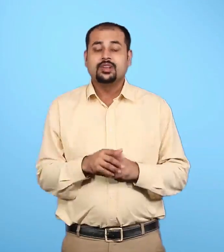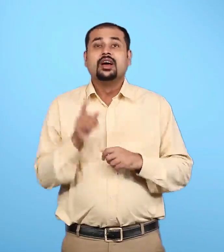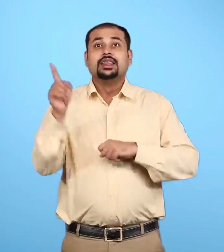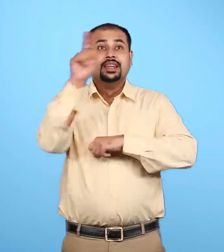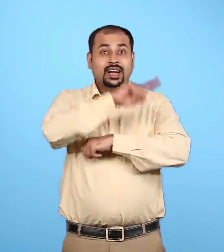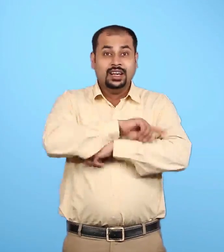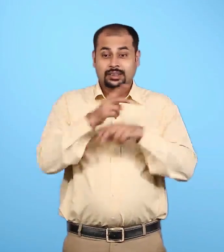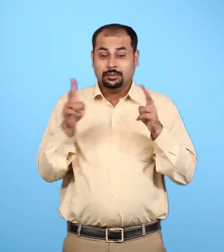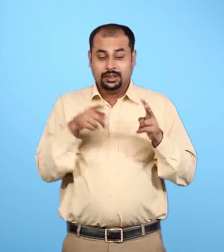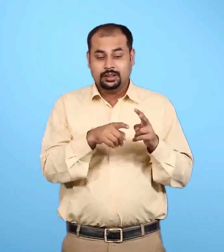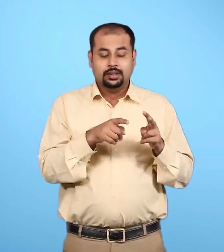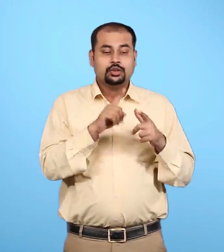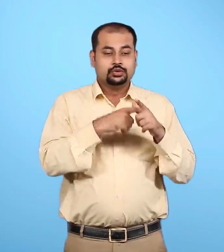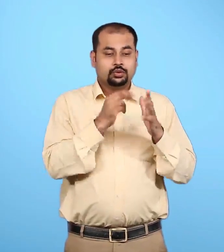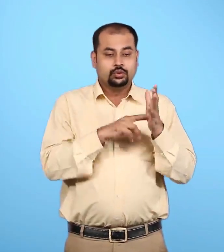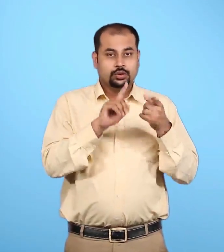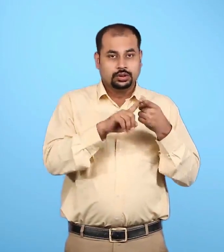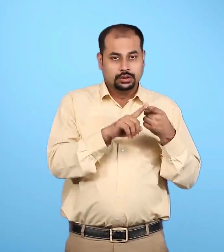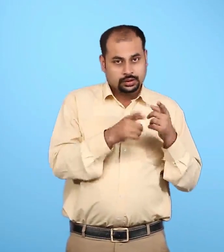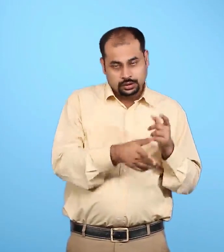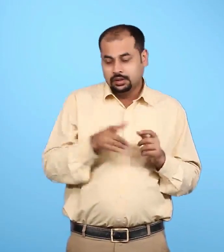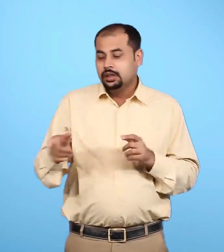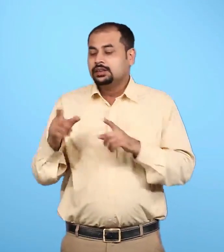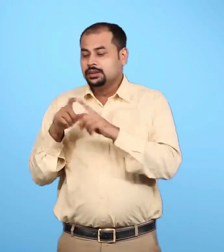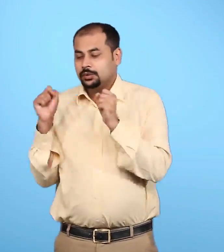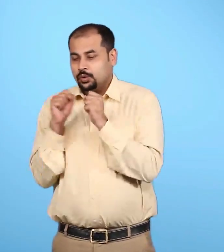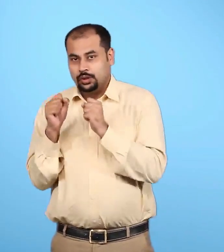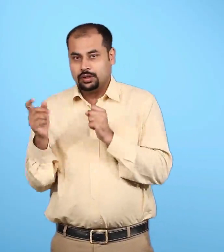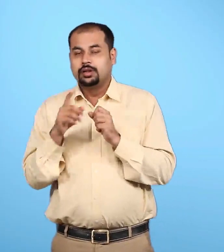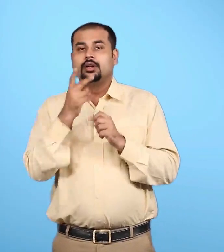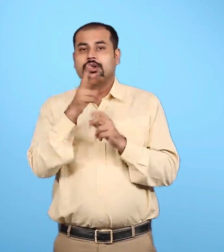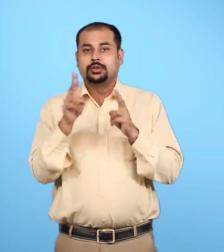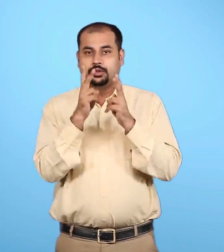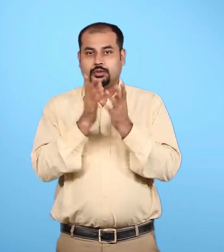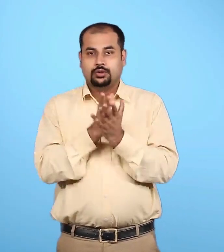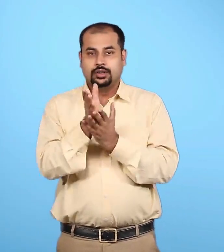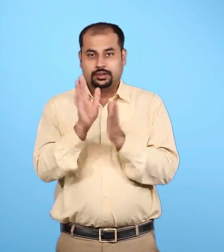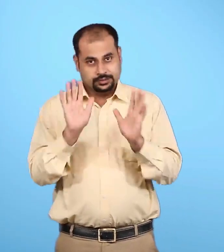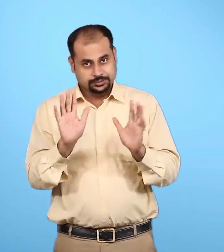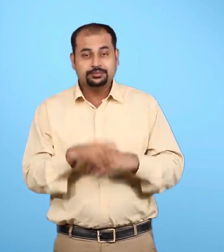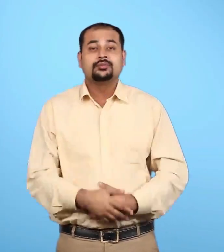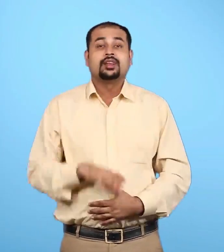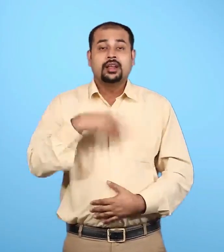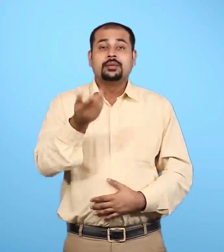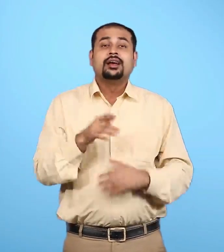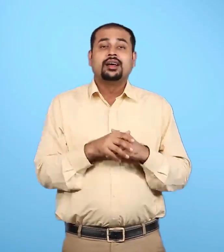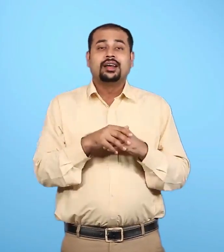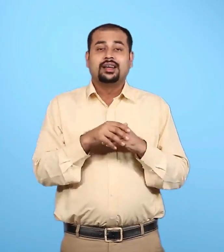These show the highest temperature in degrees Celsius in 4 cities on 2